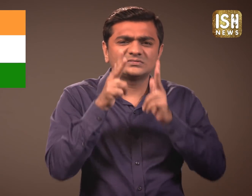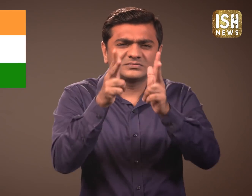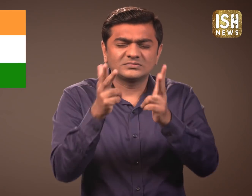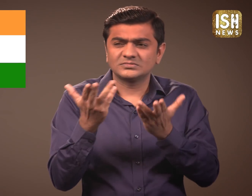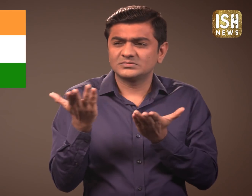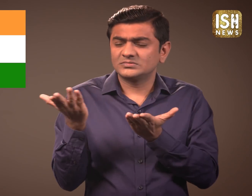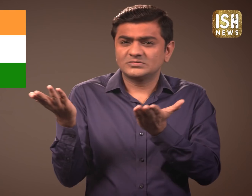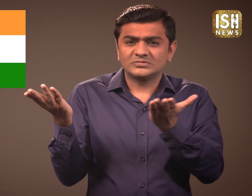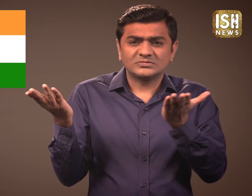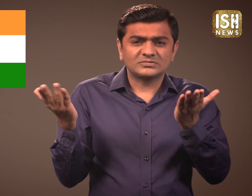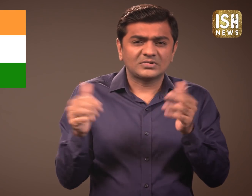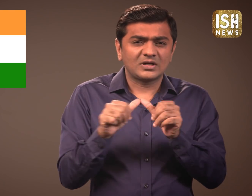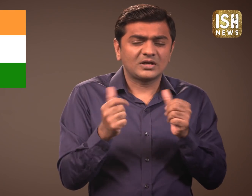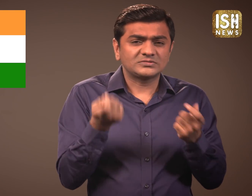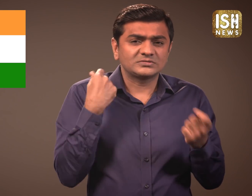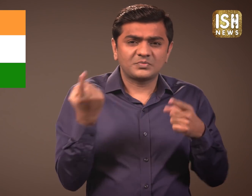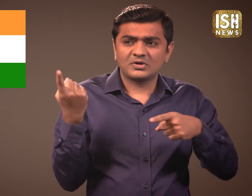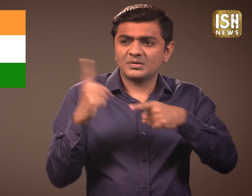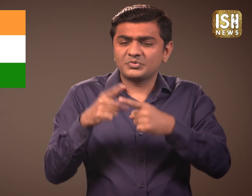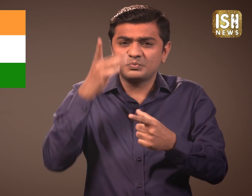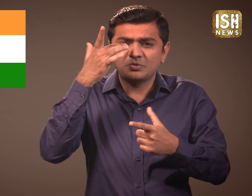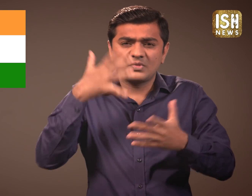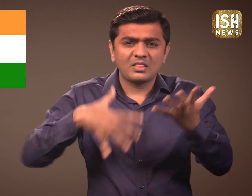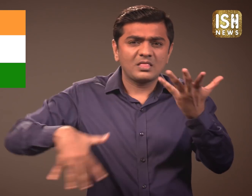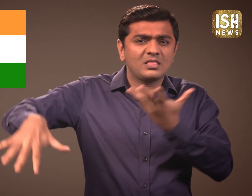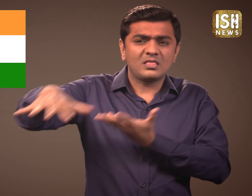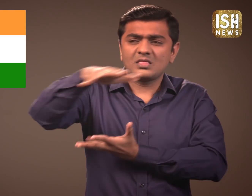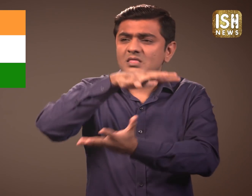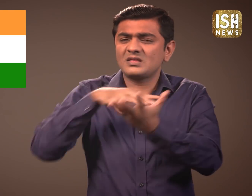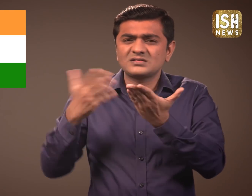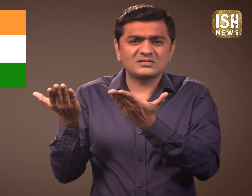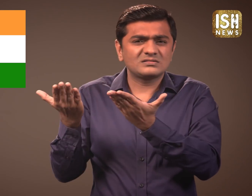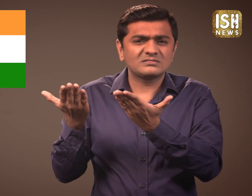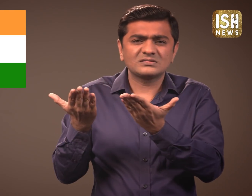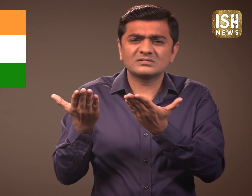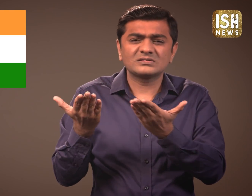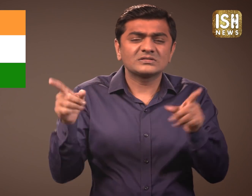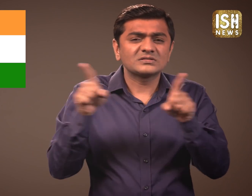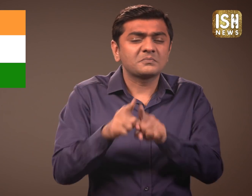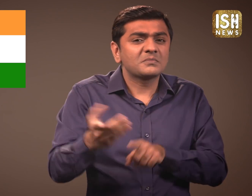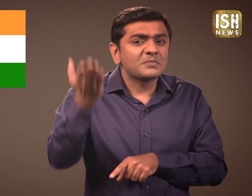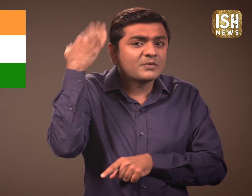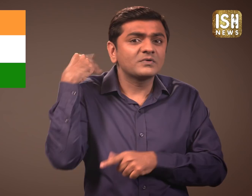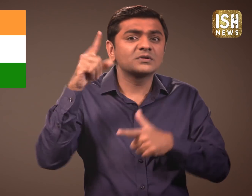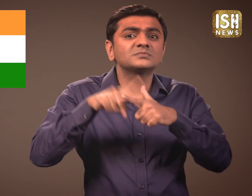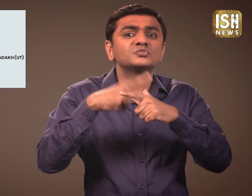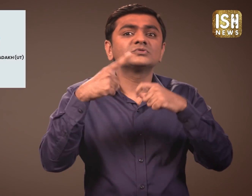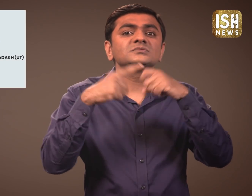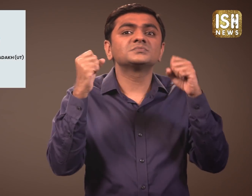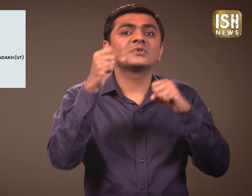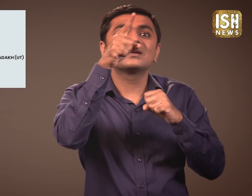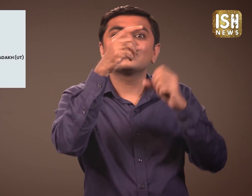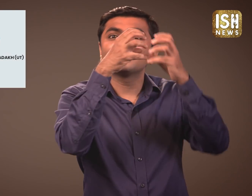A Congress minister said that what is happening in Assam is the same as Jammu and Kashmir.